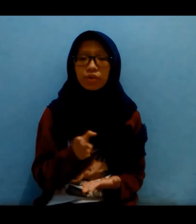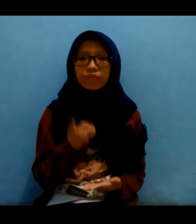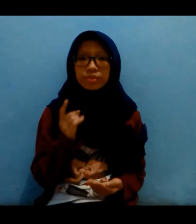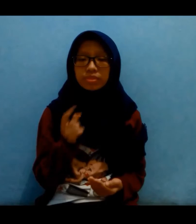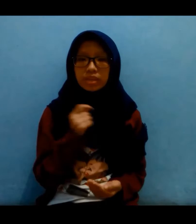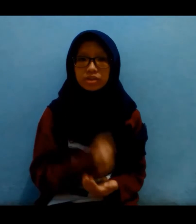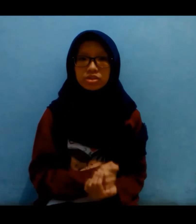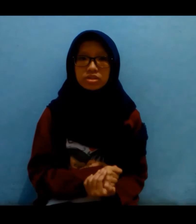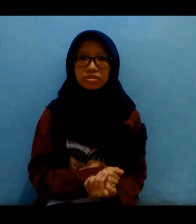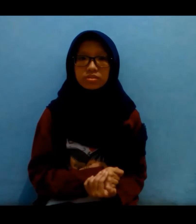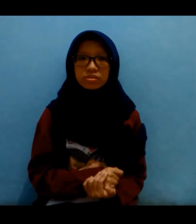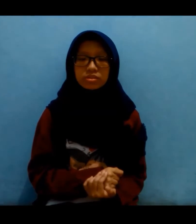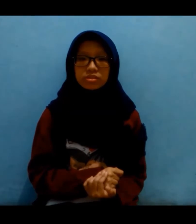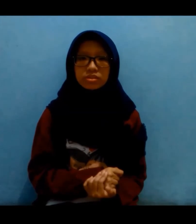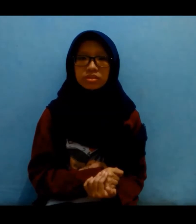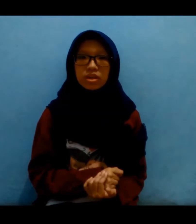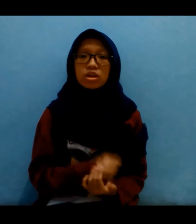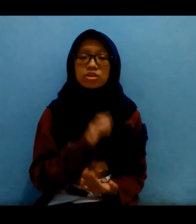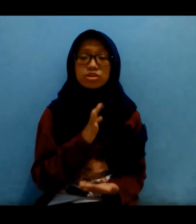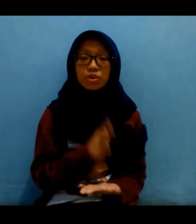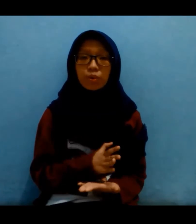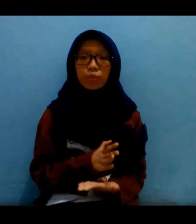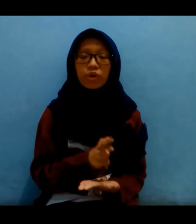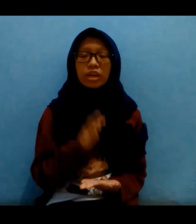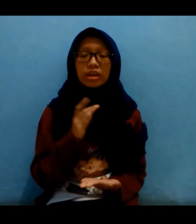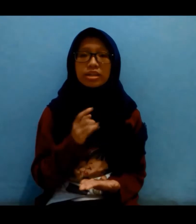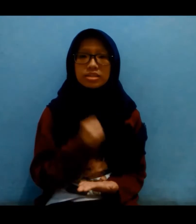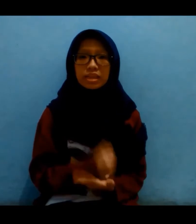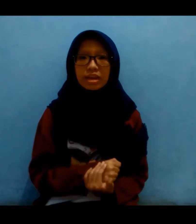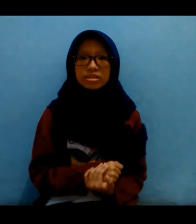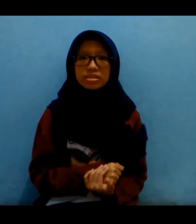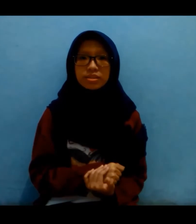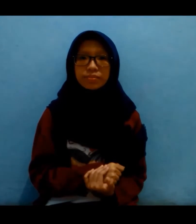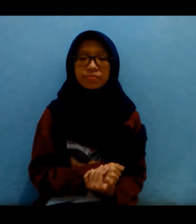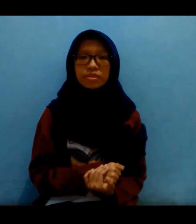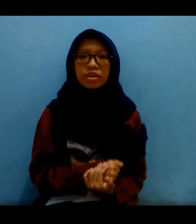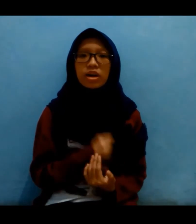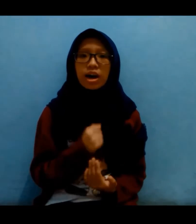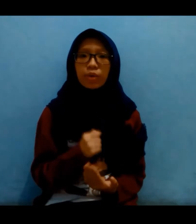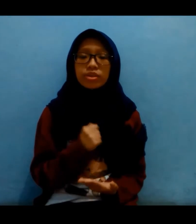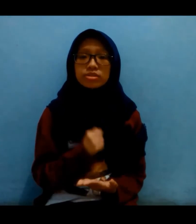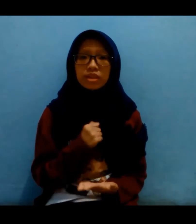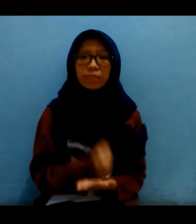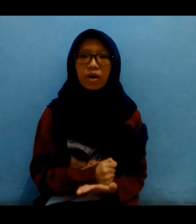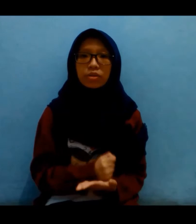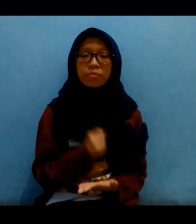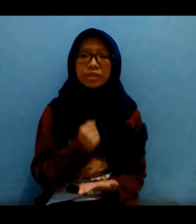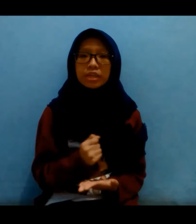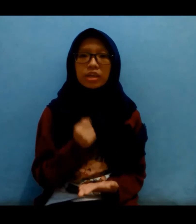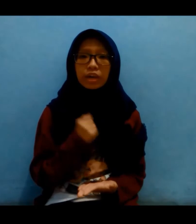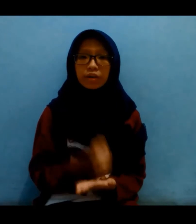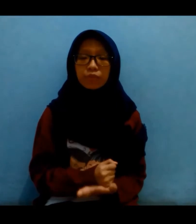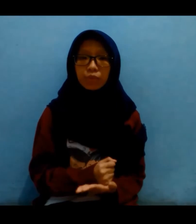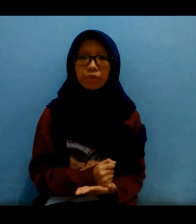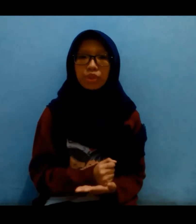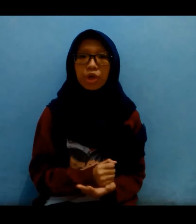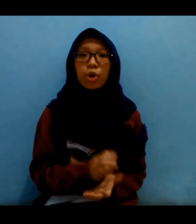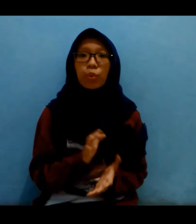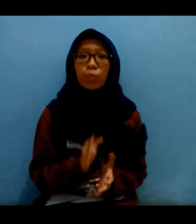of temptation. So, in this case, I will say about being careful